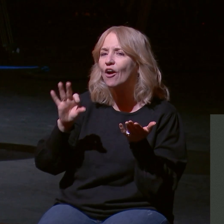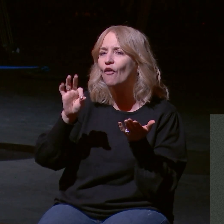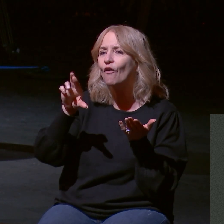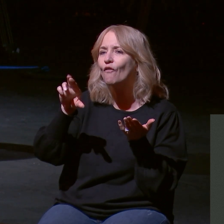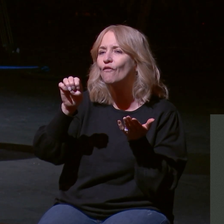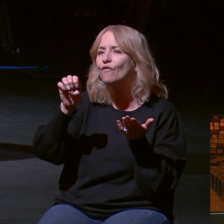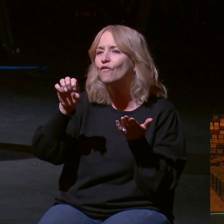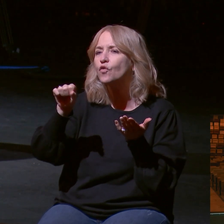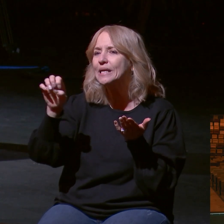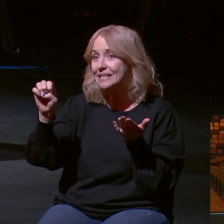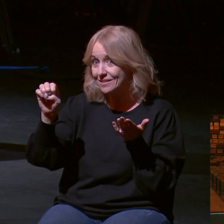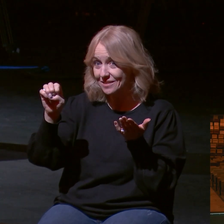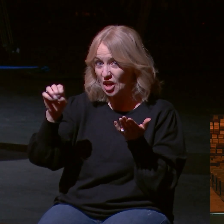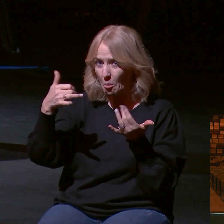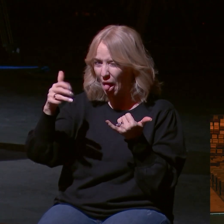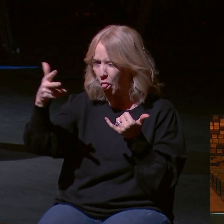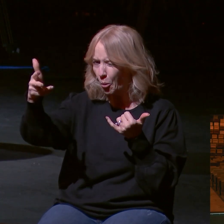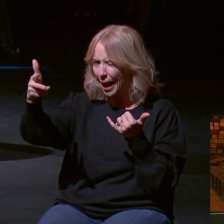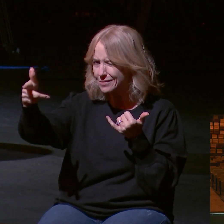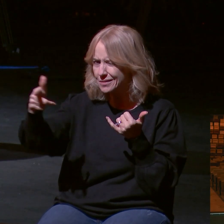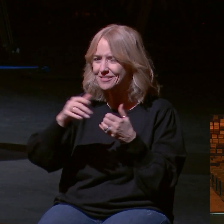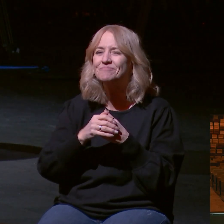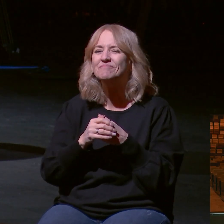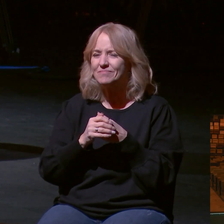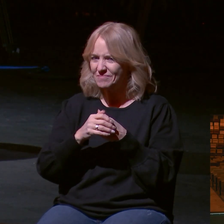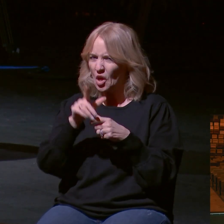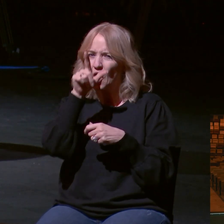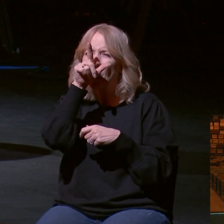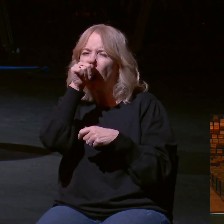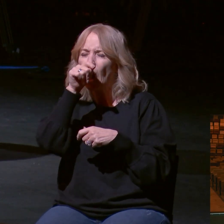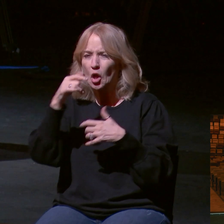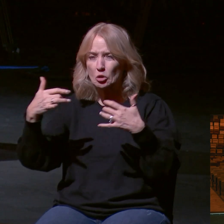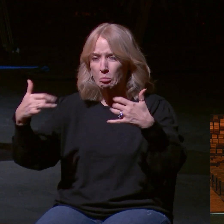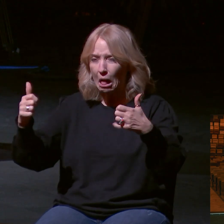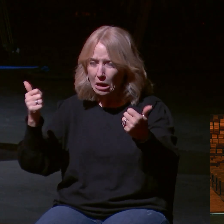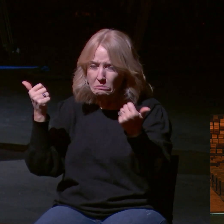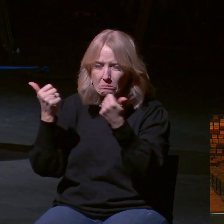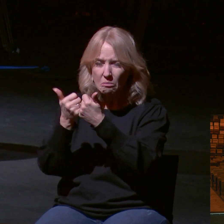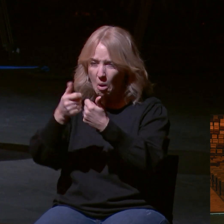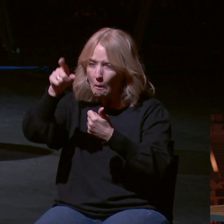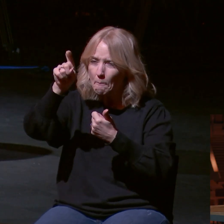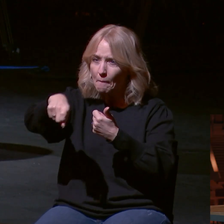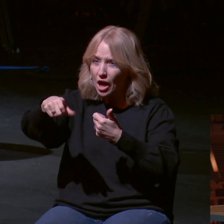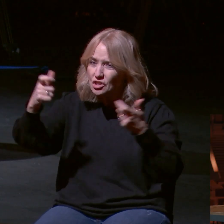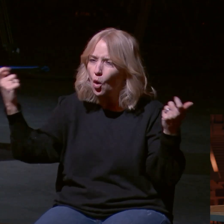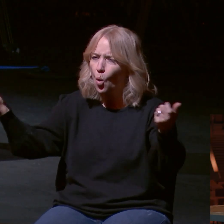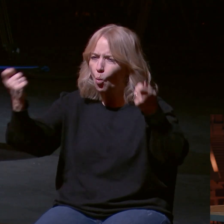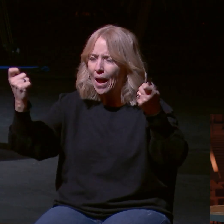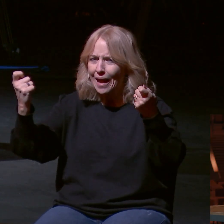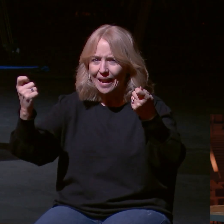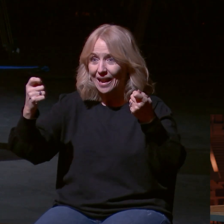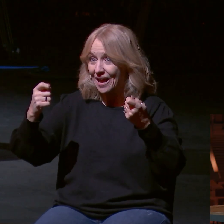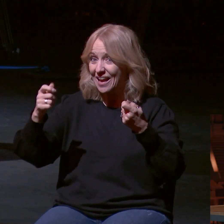for the Cardinals. The Cardinals were on the ropes in a must-win game to keep their World Series chances alive. It was the 5th